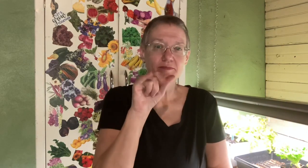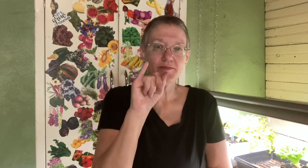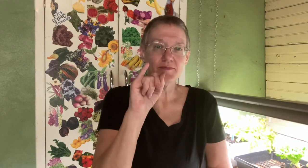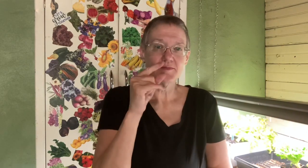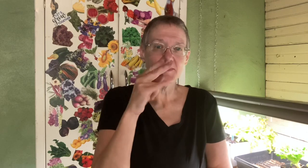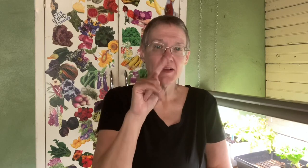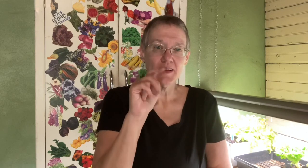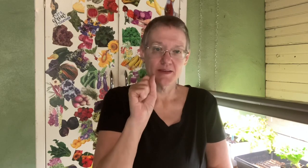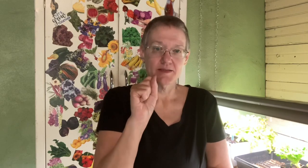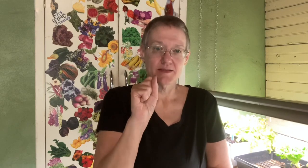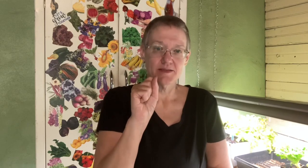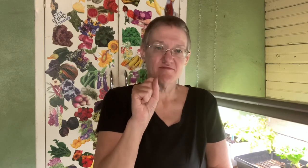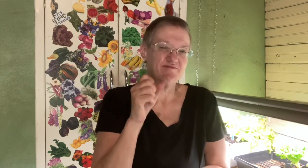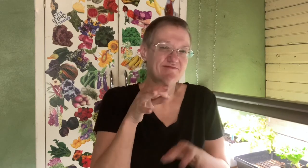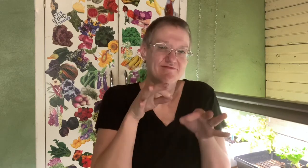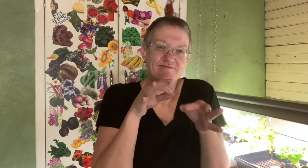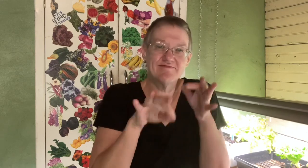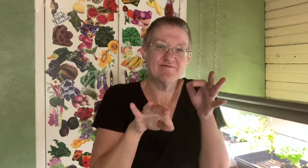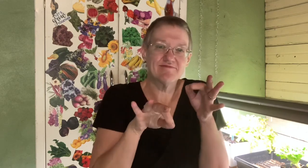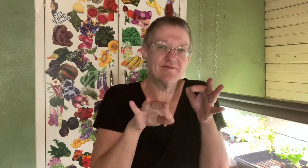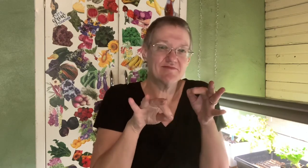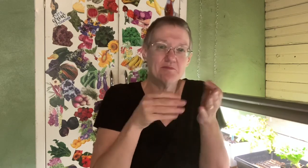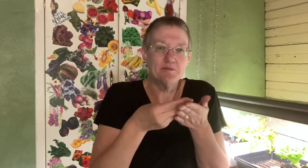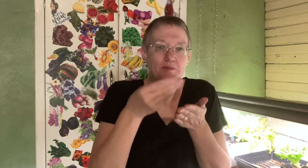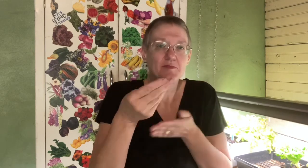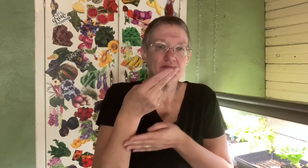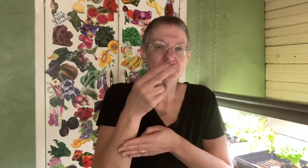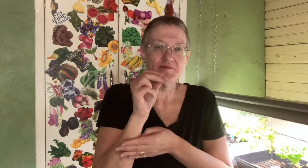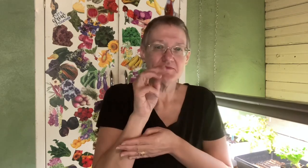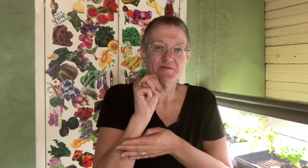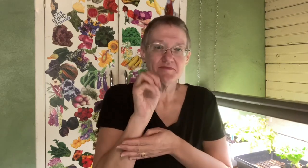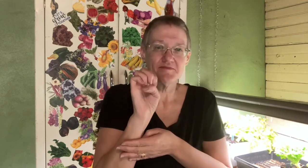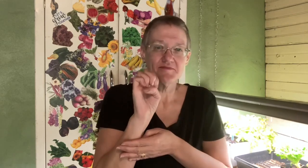these lights are just simple shop lights that I bought from Home Depot.